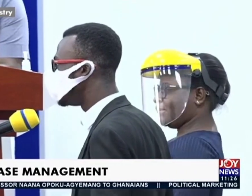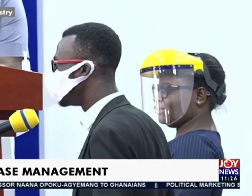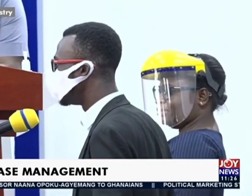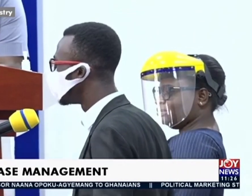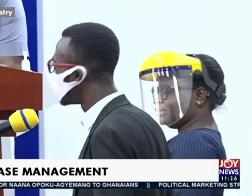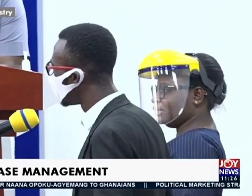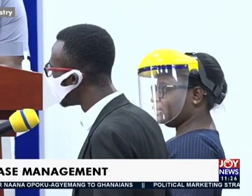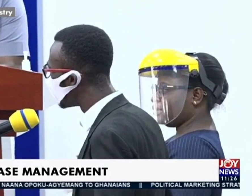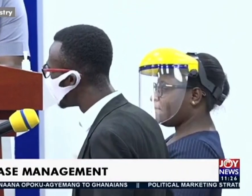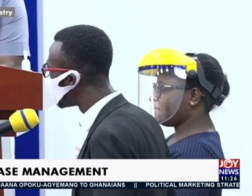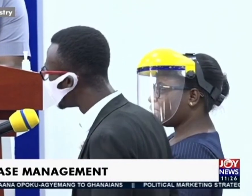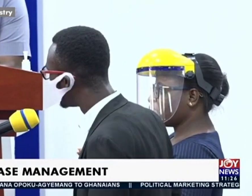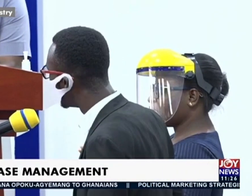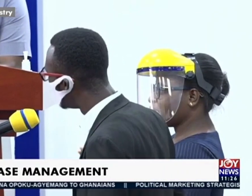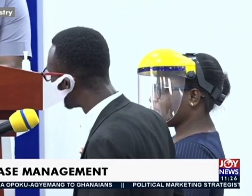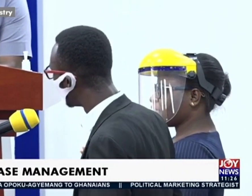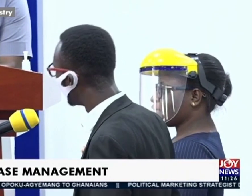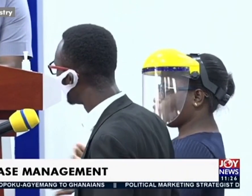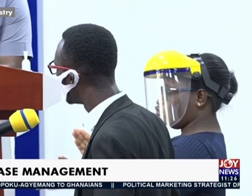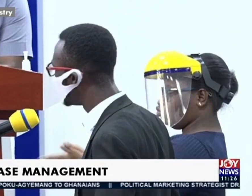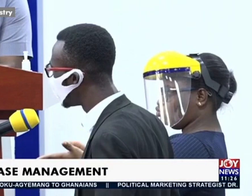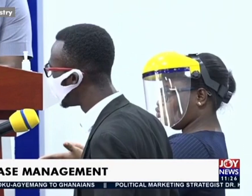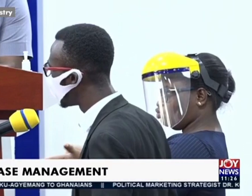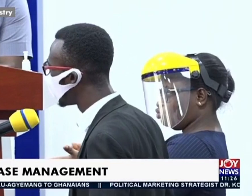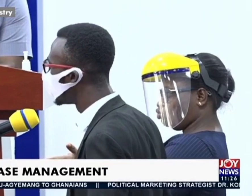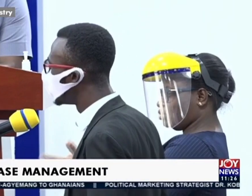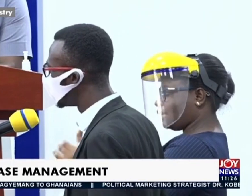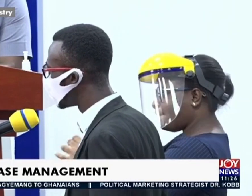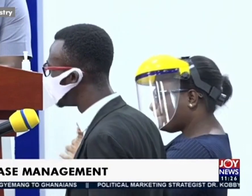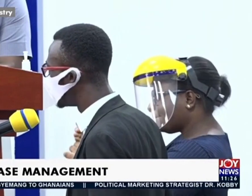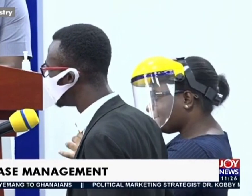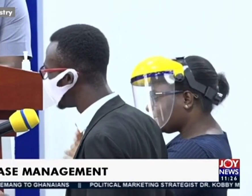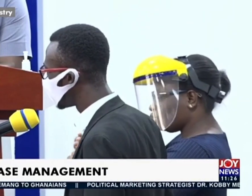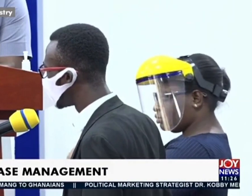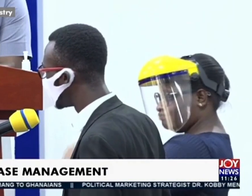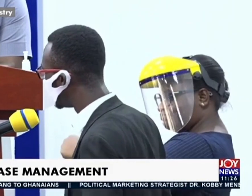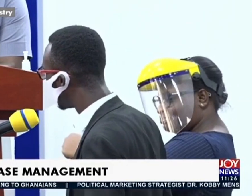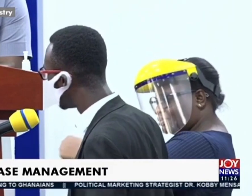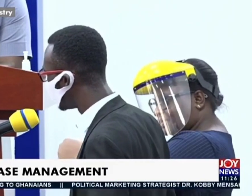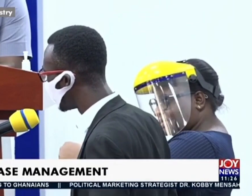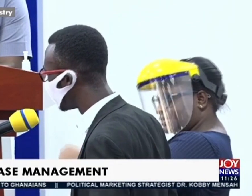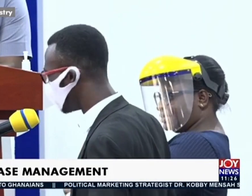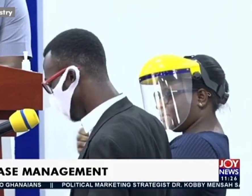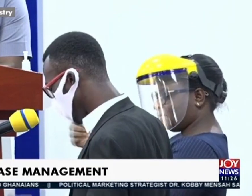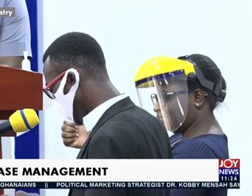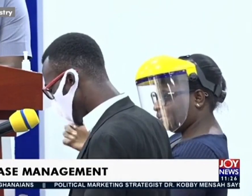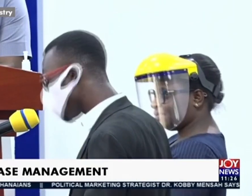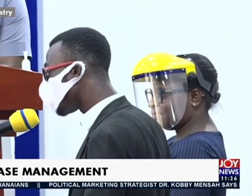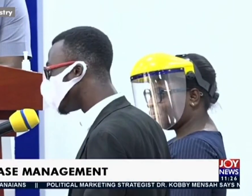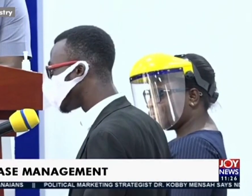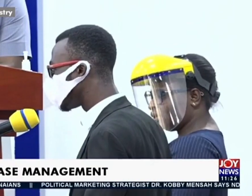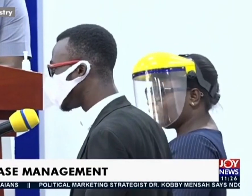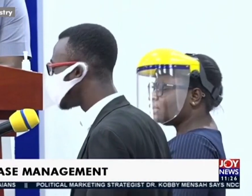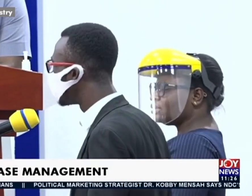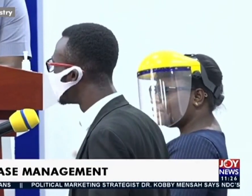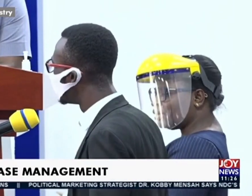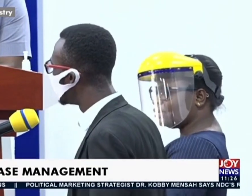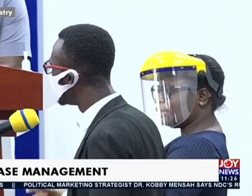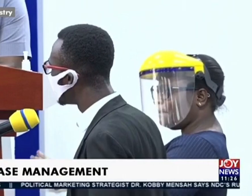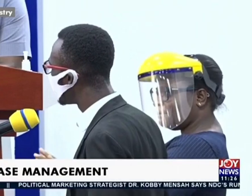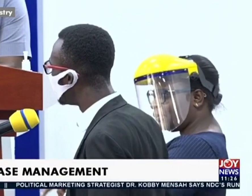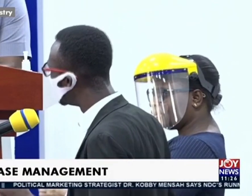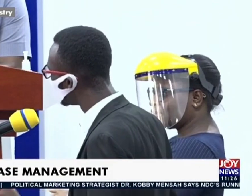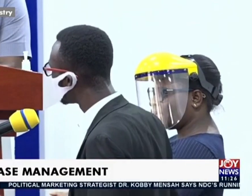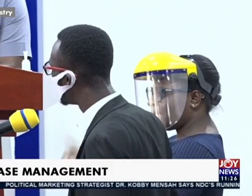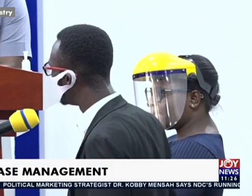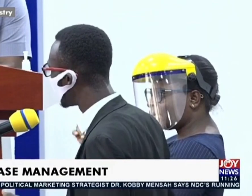mo asebio wo mo ewo suku ye nuanom no betimi ahwe na security ni protocols ntimi aye adwuma ho no ho akohia se ye